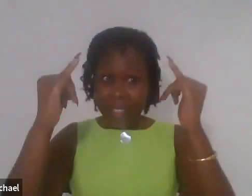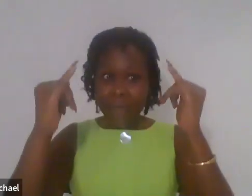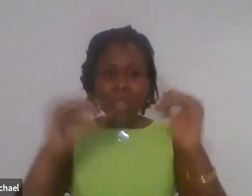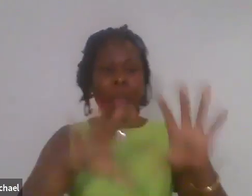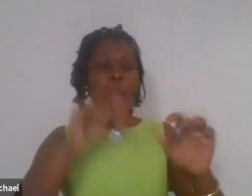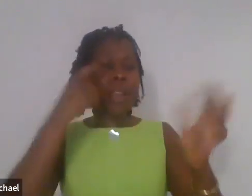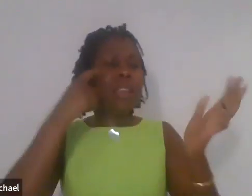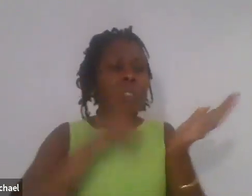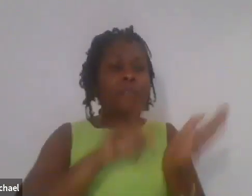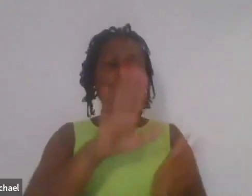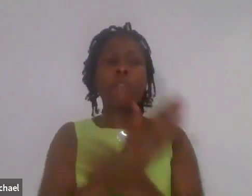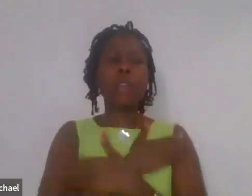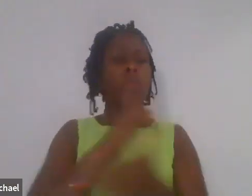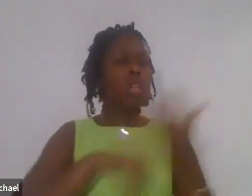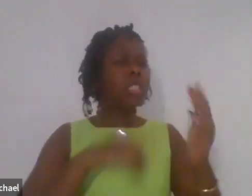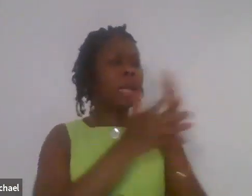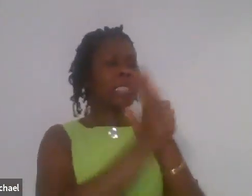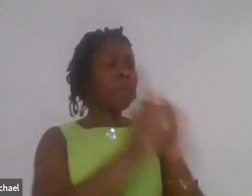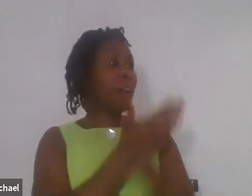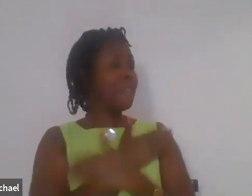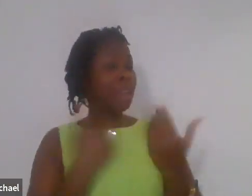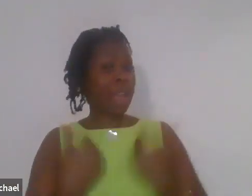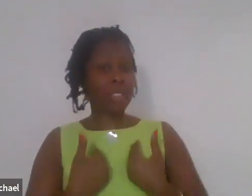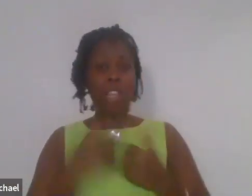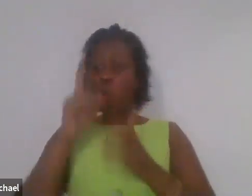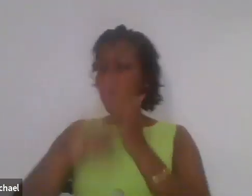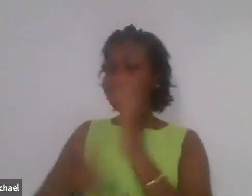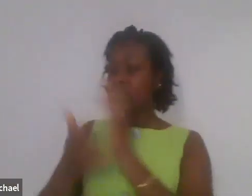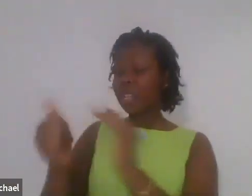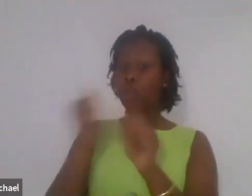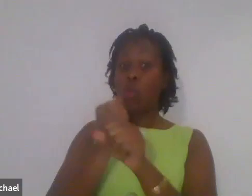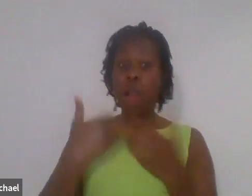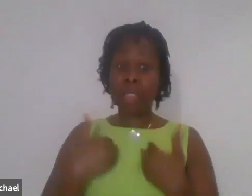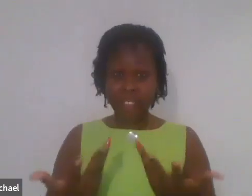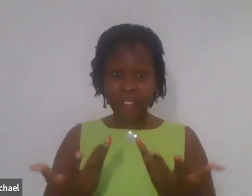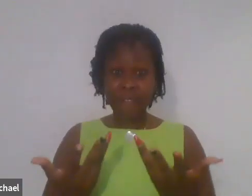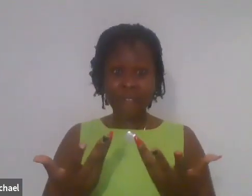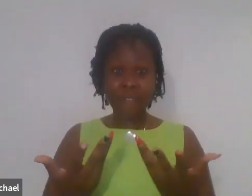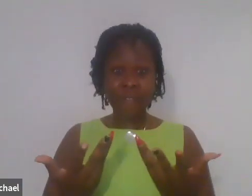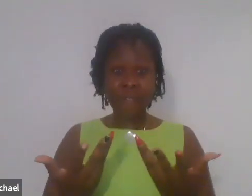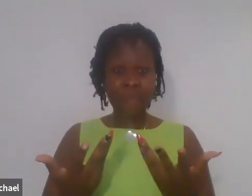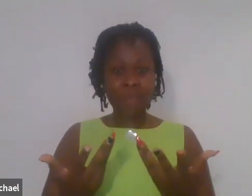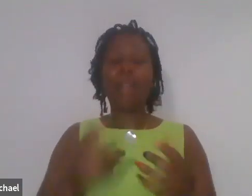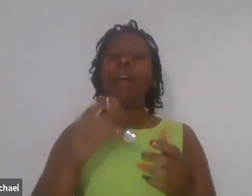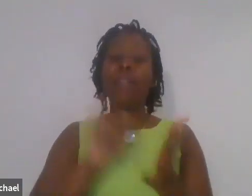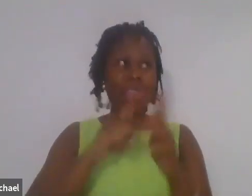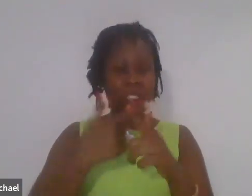the opportunities. identify your friend. What my Identify skill my the friend friend. has? What skills What does my skill friend do have? I have? What skills do you have? And